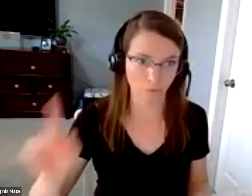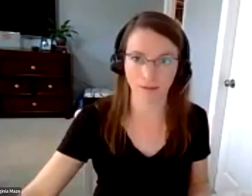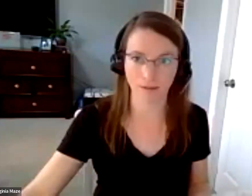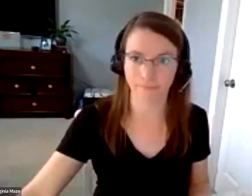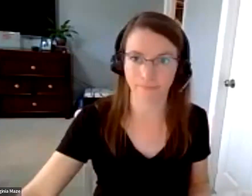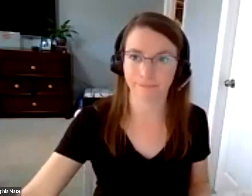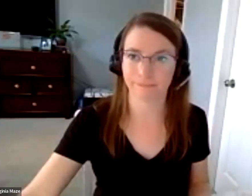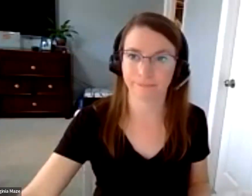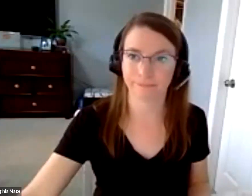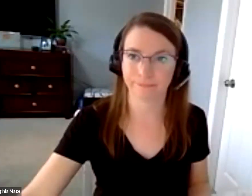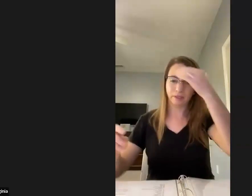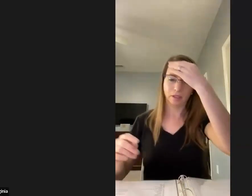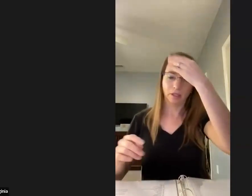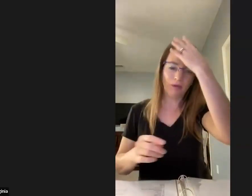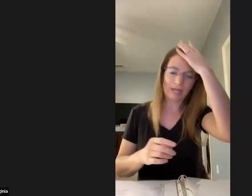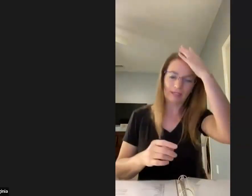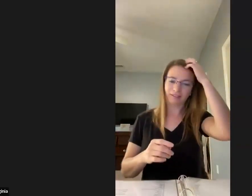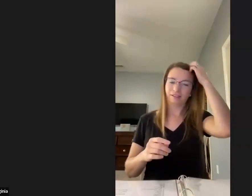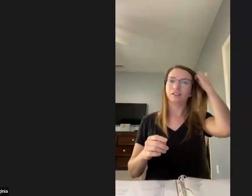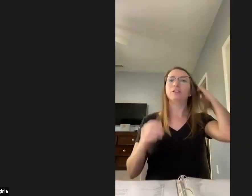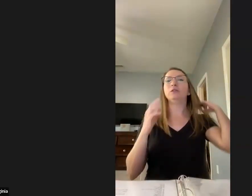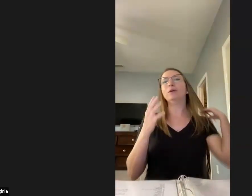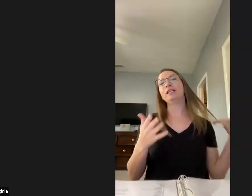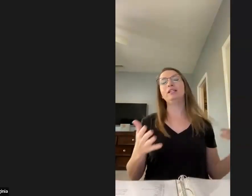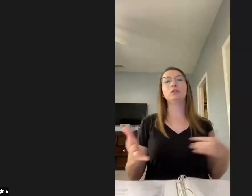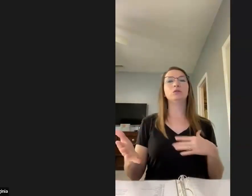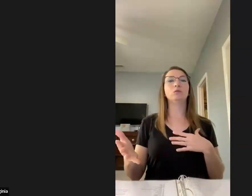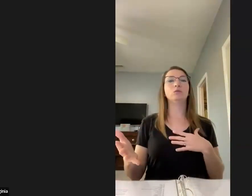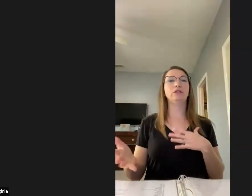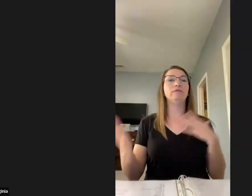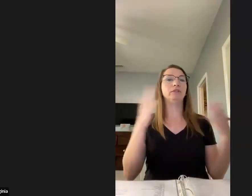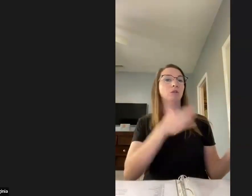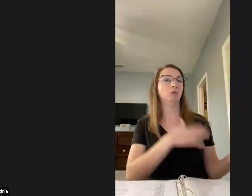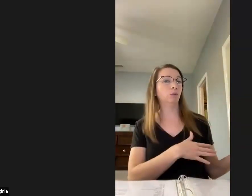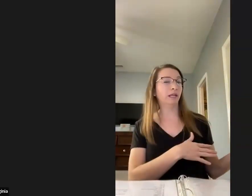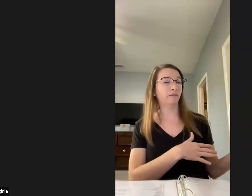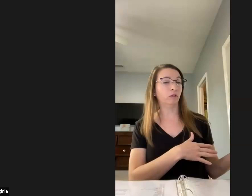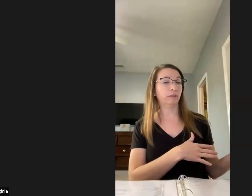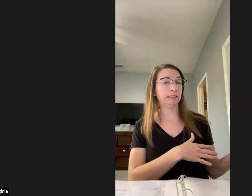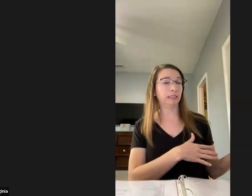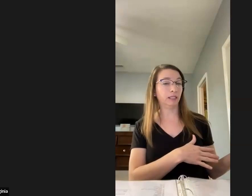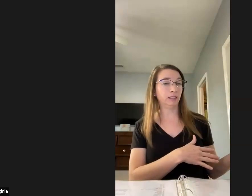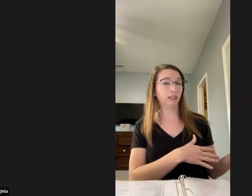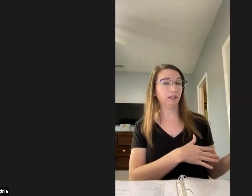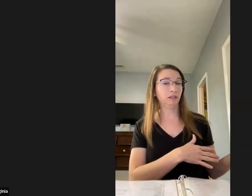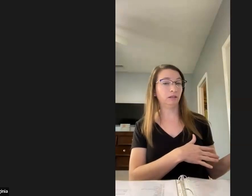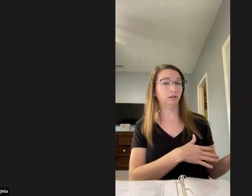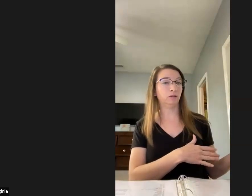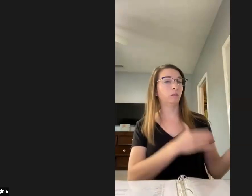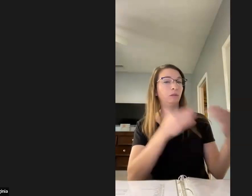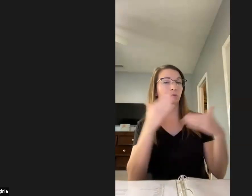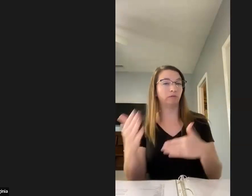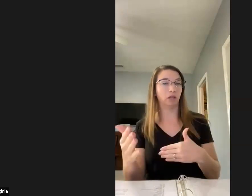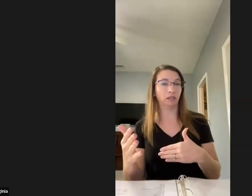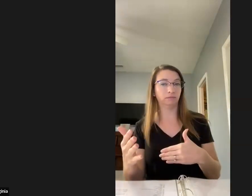be right back. Okay. Do I need to review what I've already done, or can we move on?